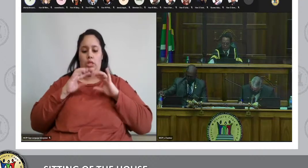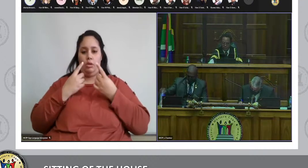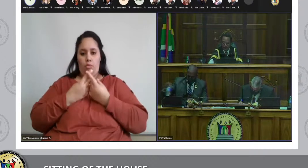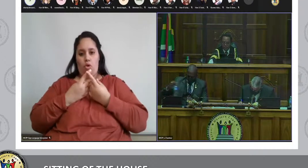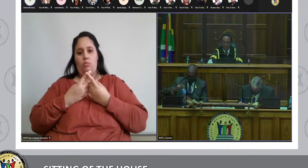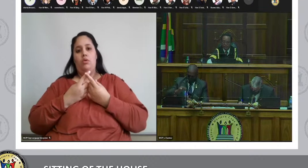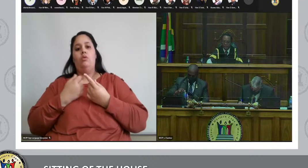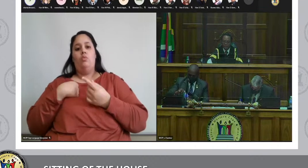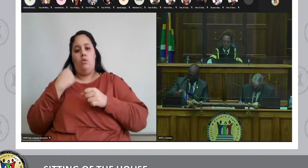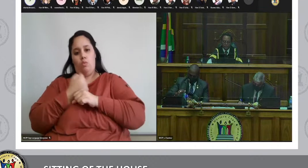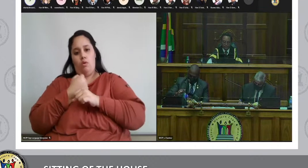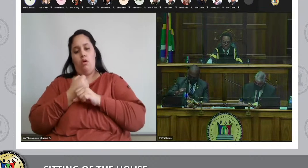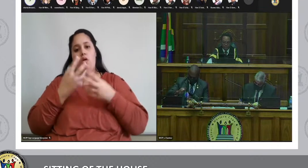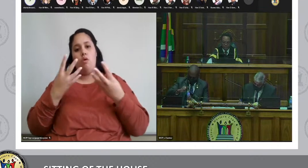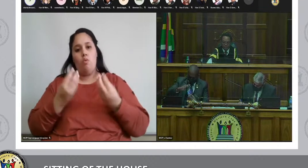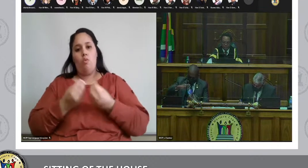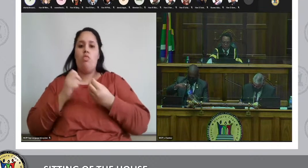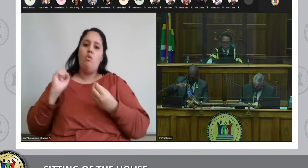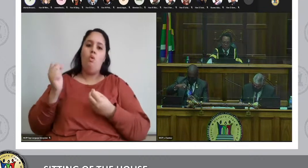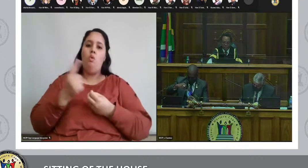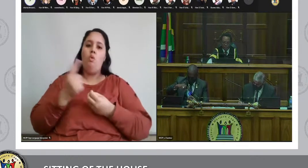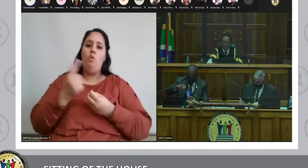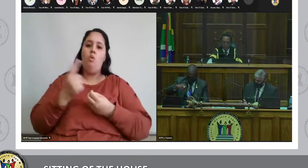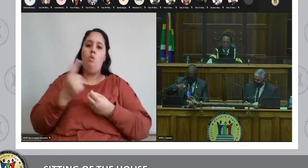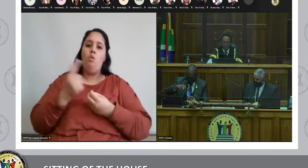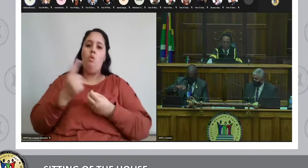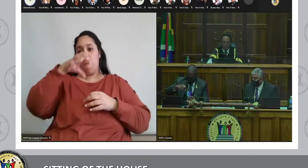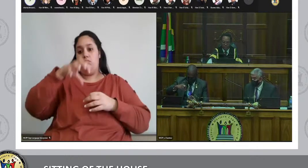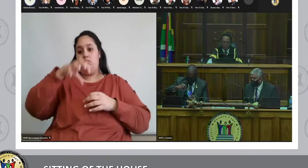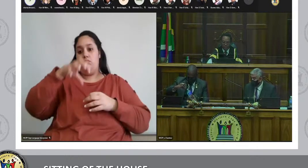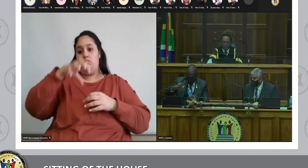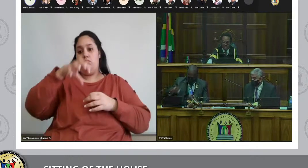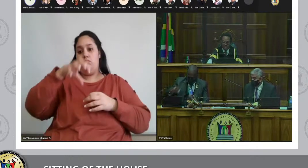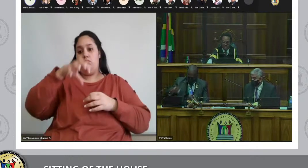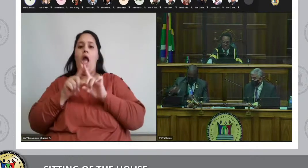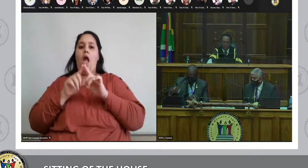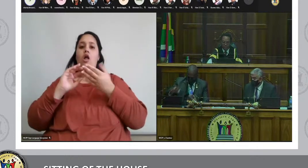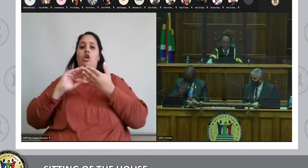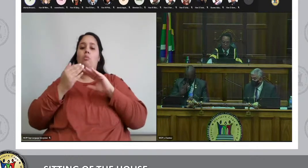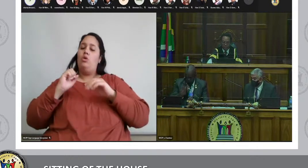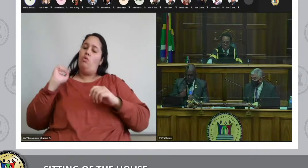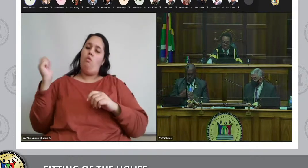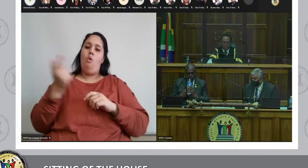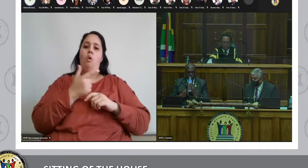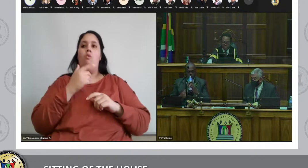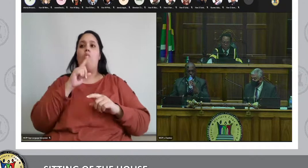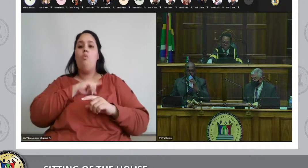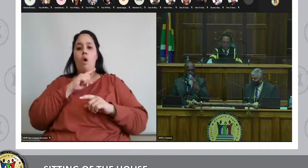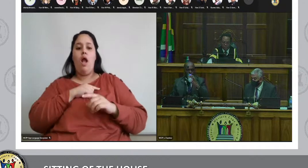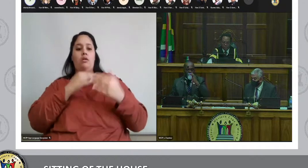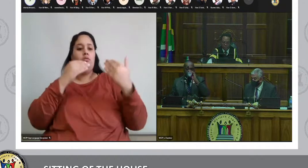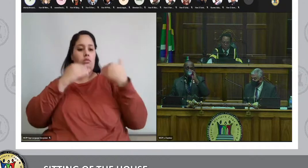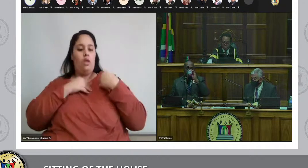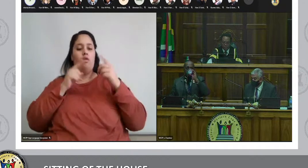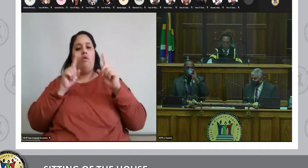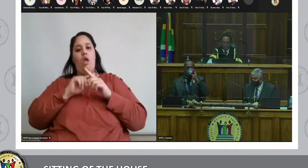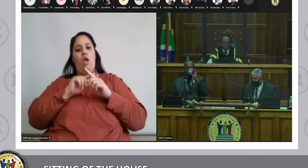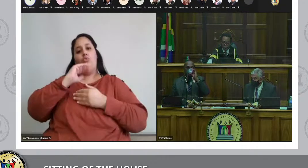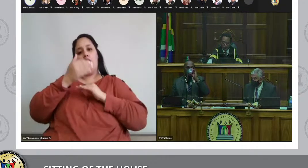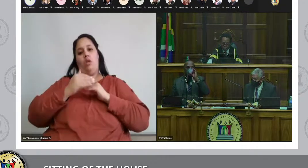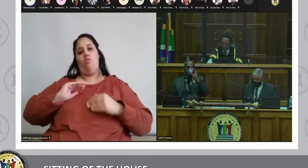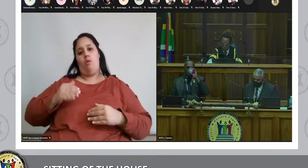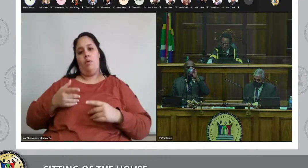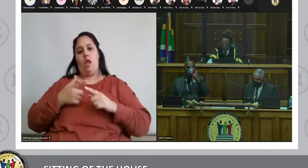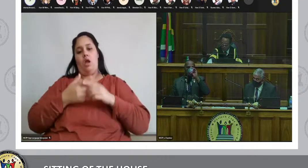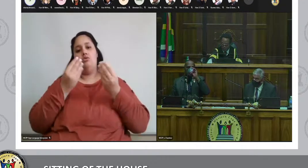to working with all spheres of government and with the whole of society to safeguard and protect our women and